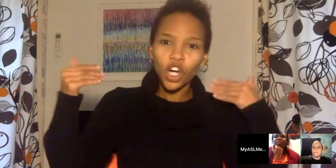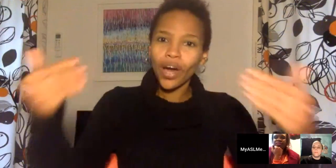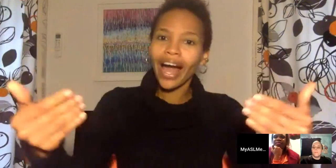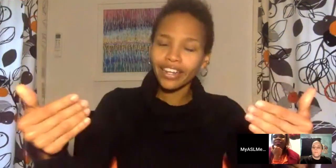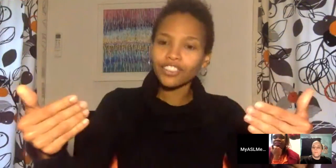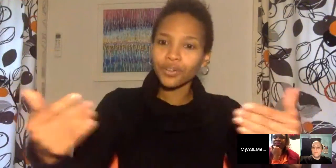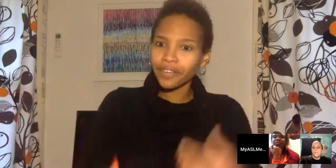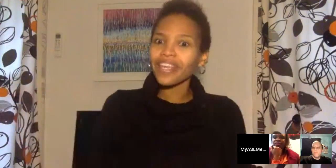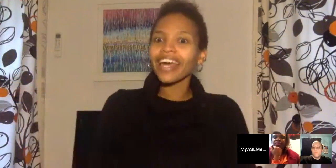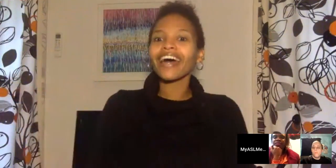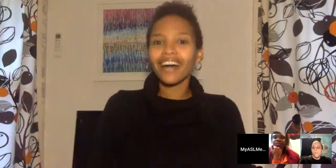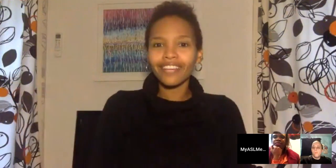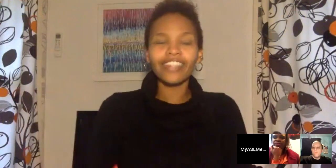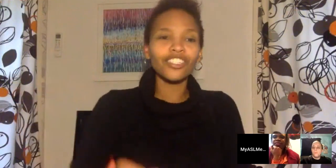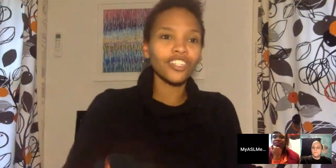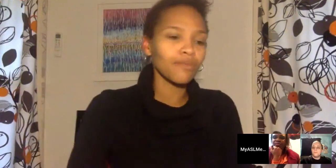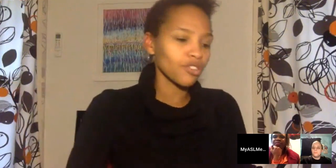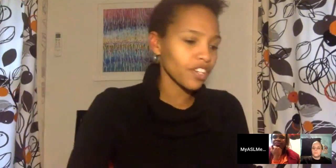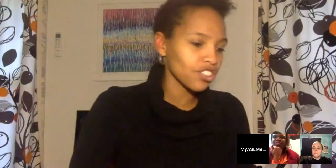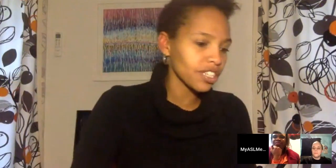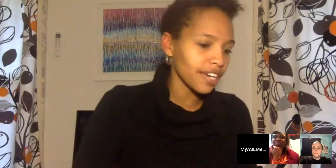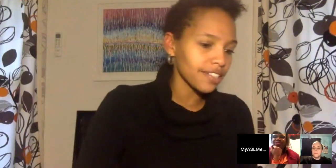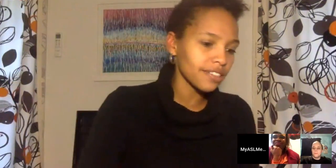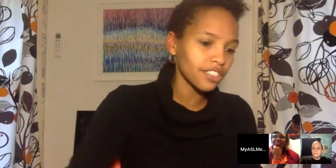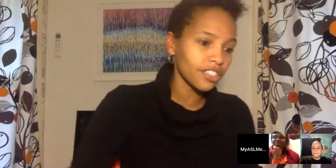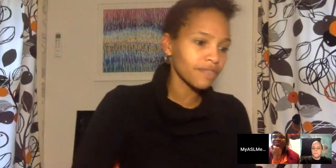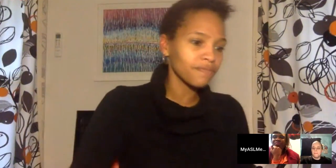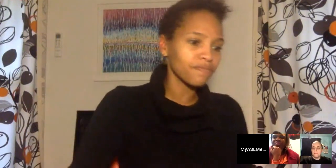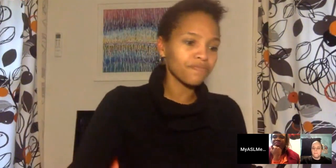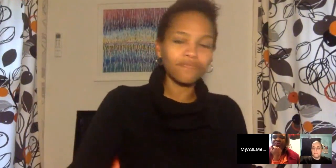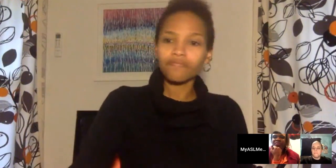ahead and do it. Yeah, that's a good observation. Yes, good.